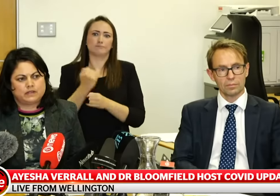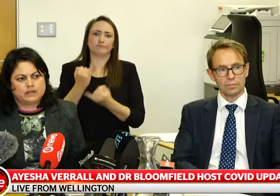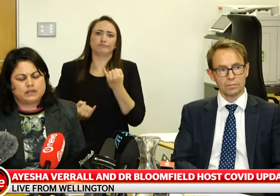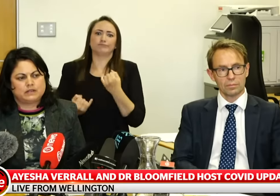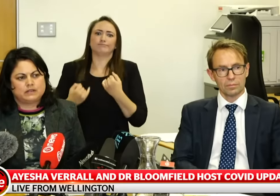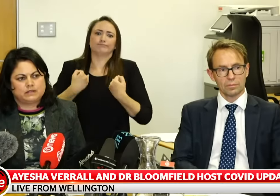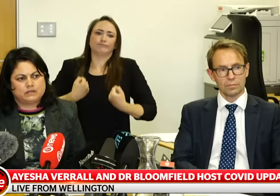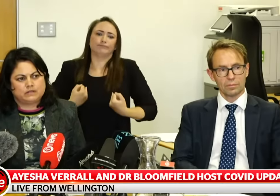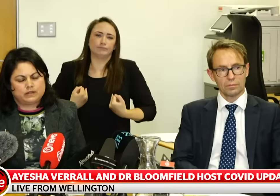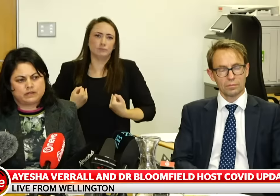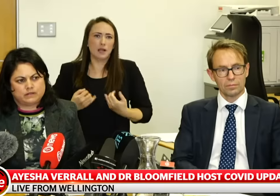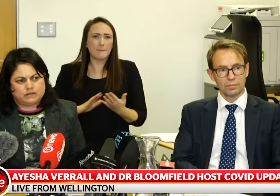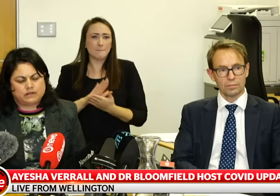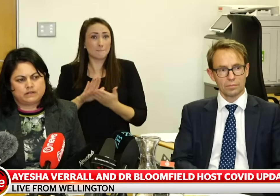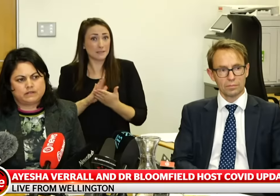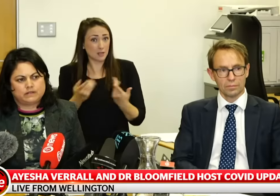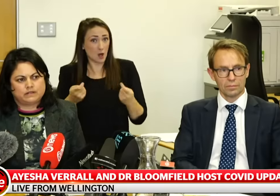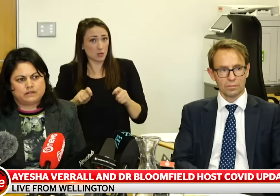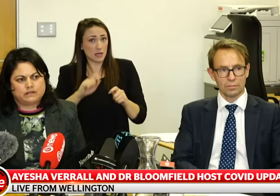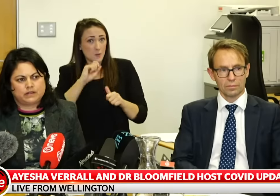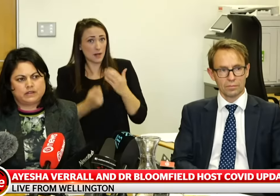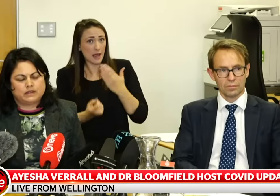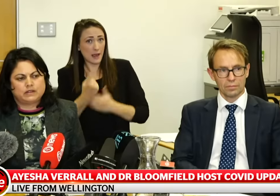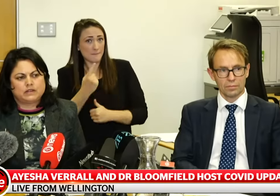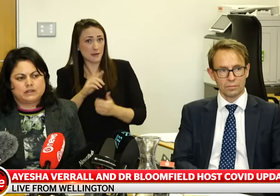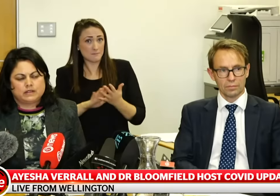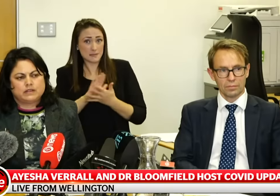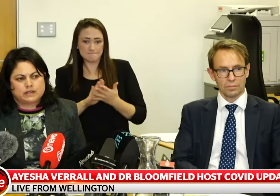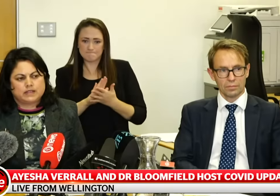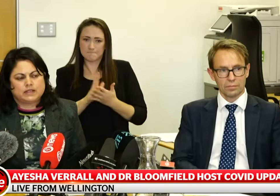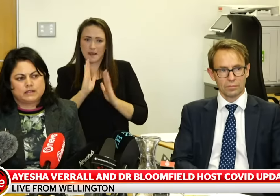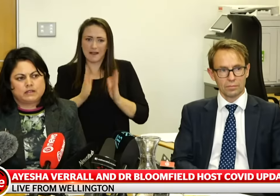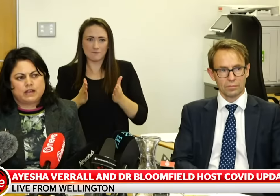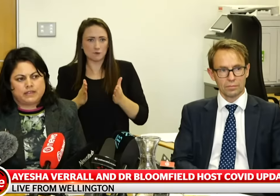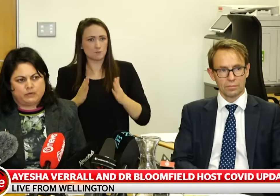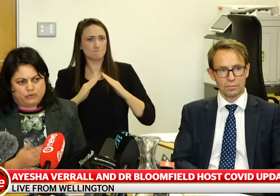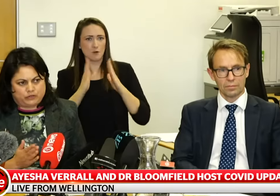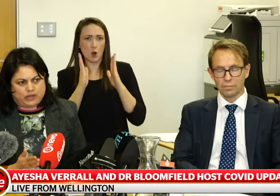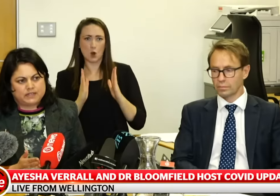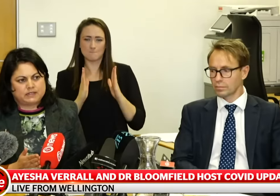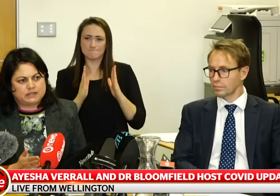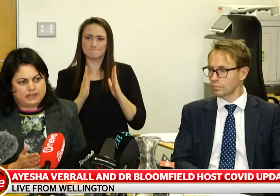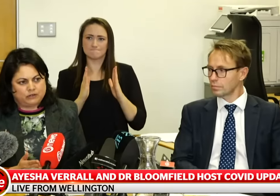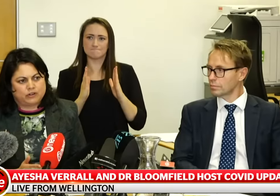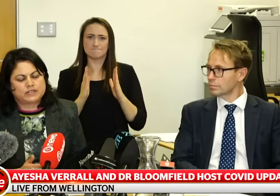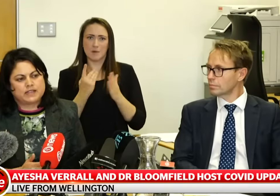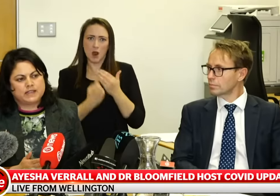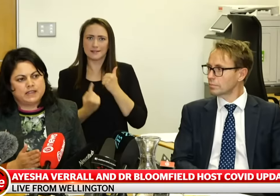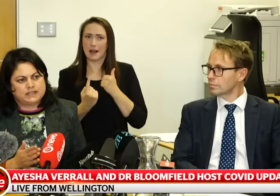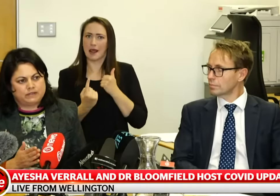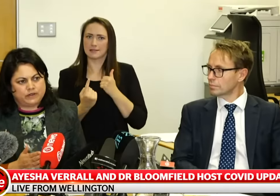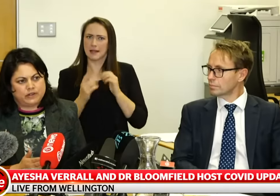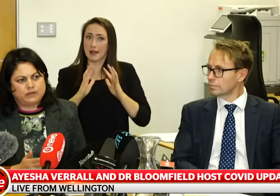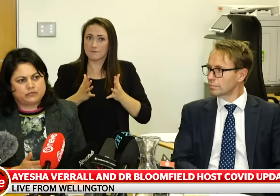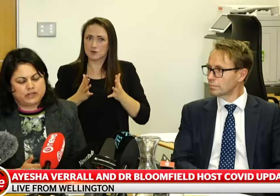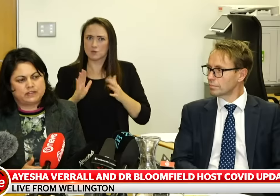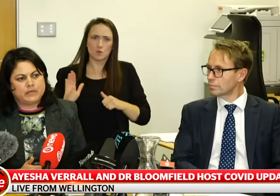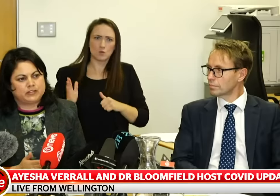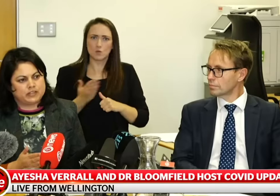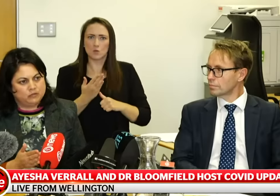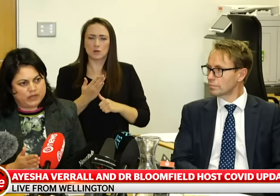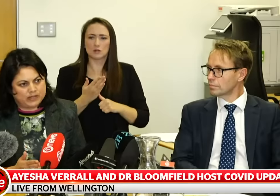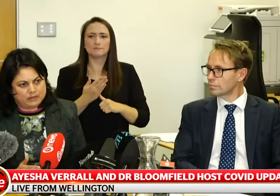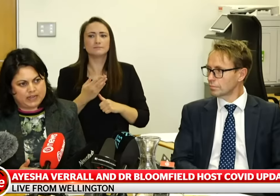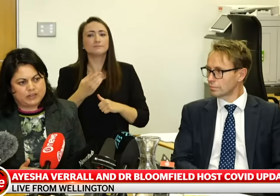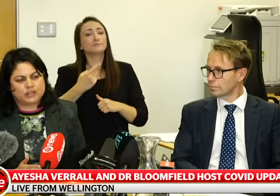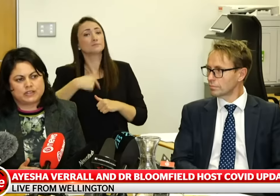quo comes up about going to back to a very restrictive measure? I think what we're trying to get across here is that a very restrictive